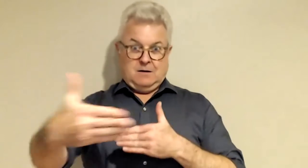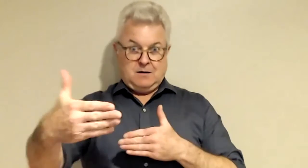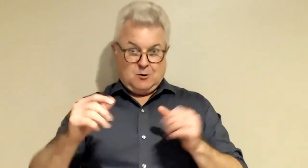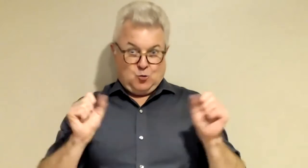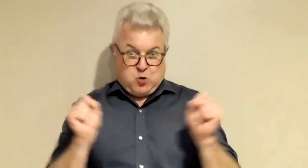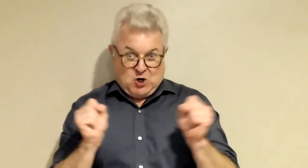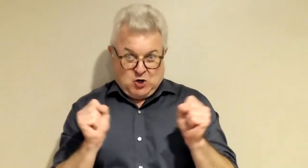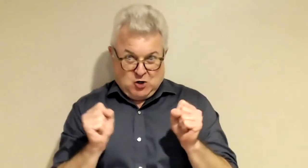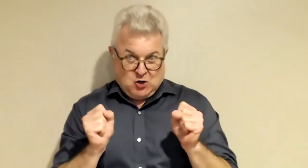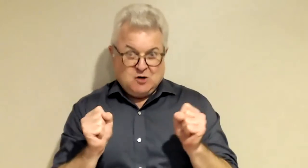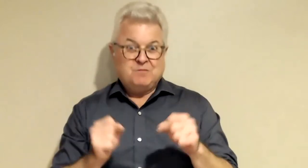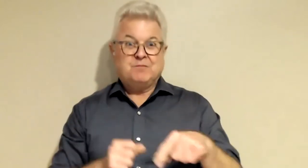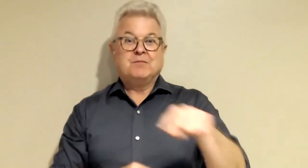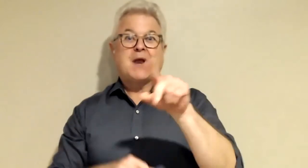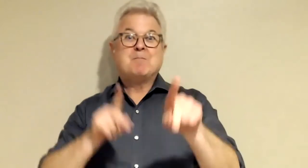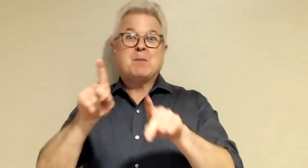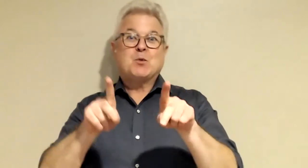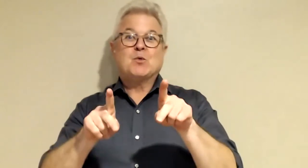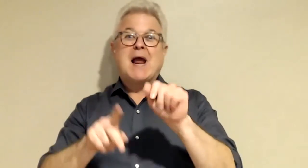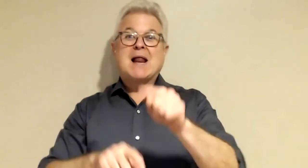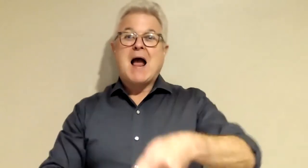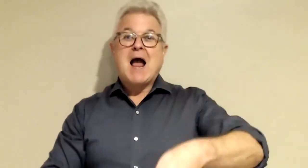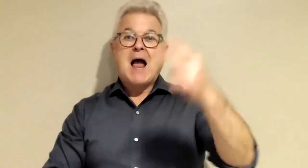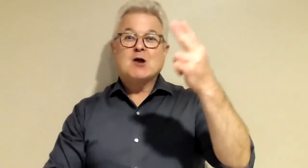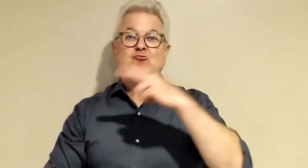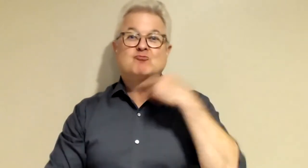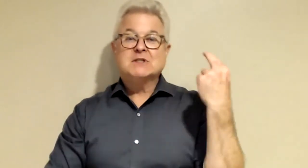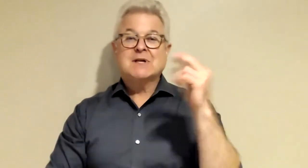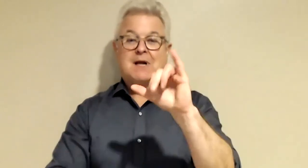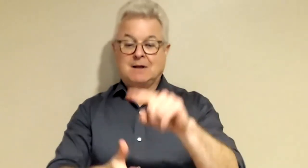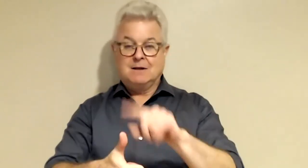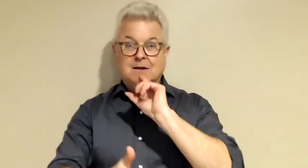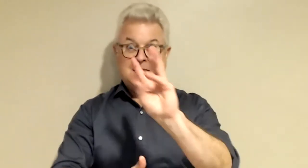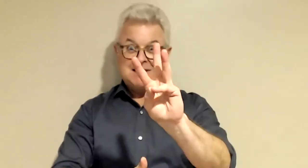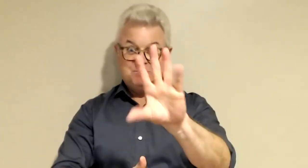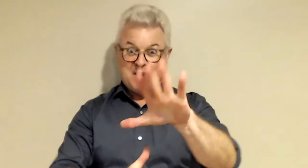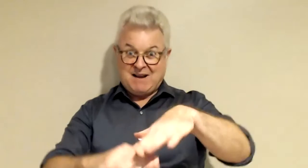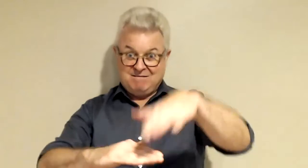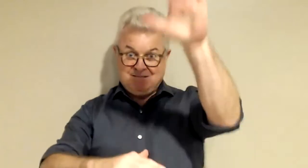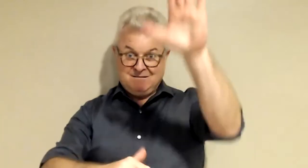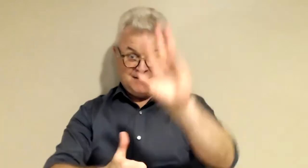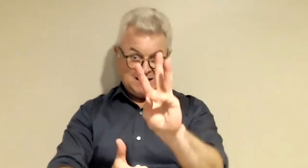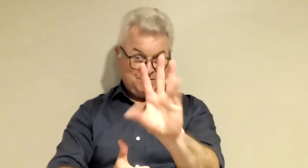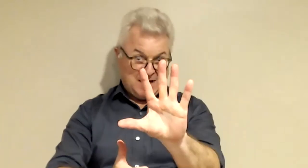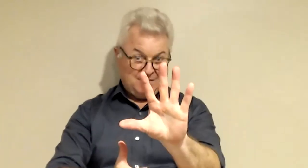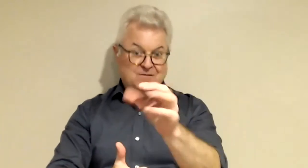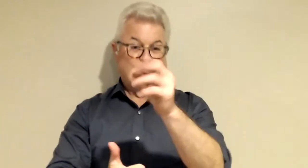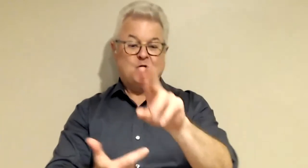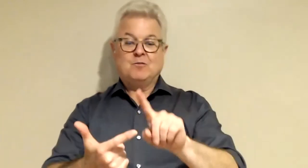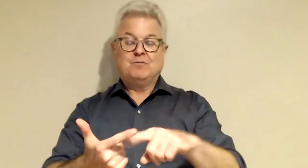Now, as we embark upon the winter season, the people that are at high risk are everyone who is above 65